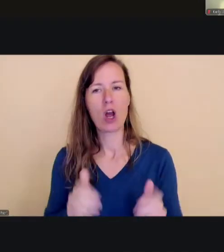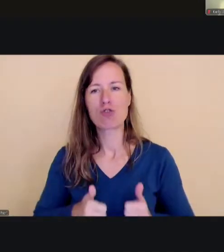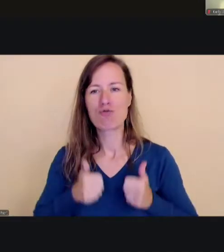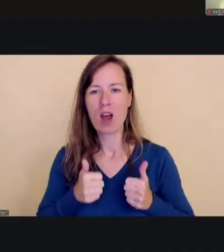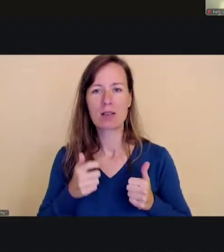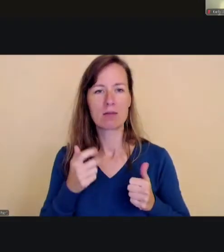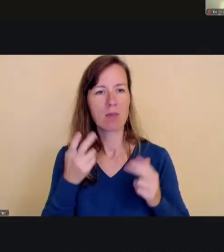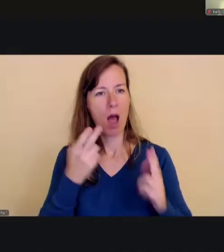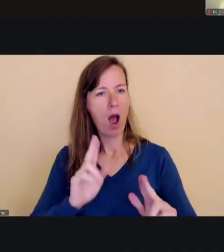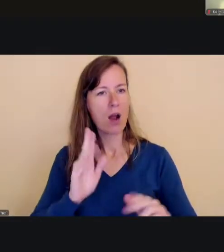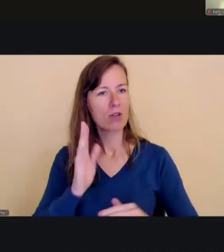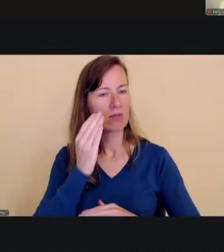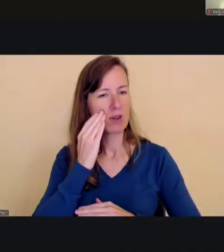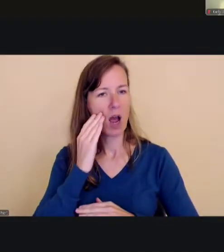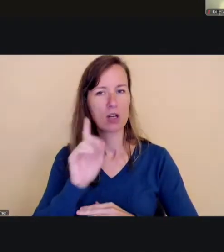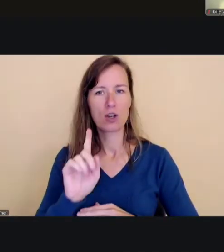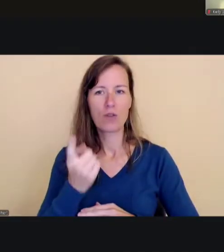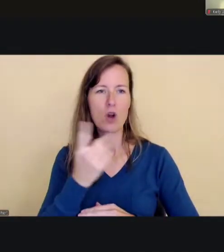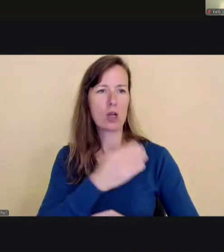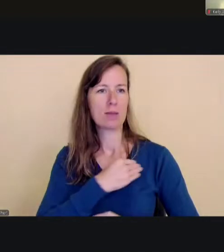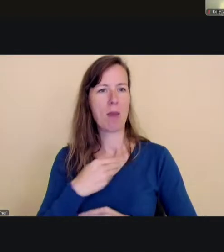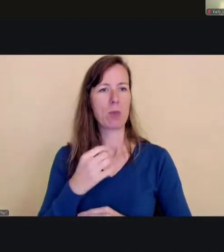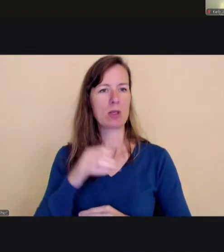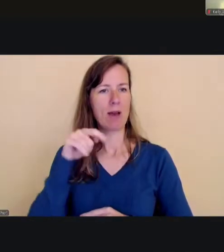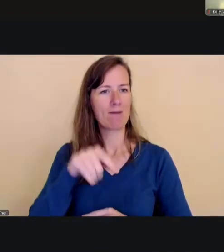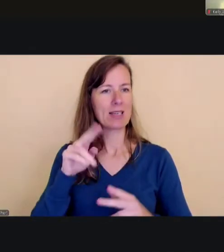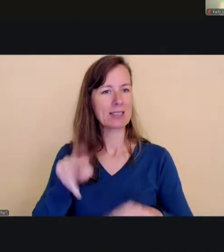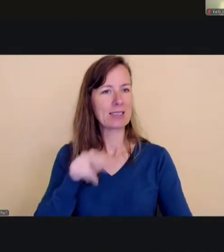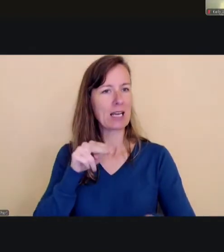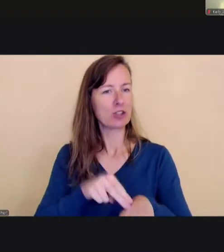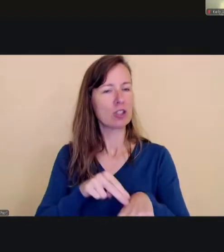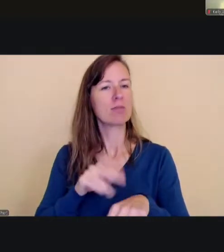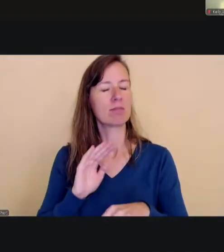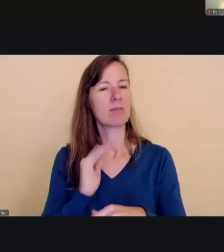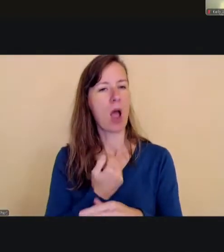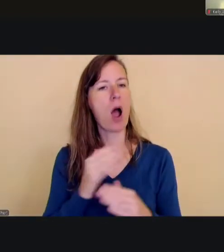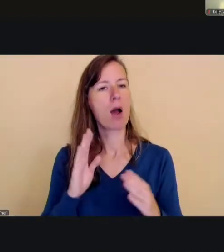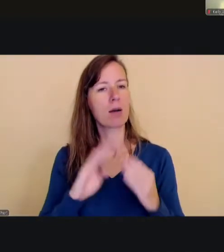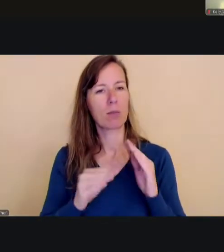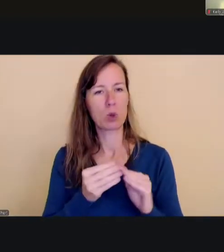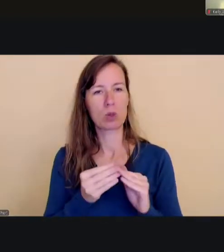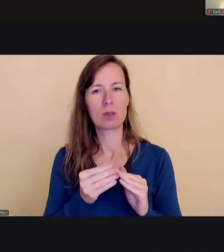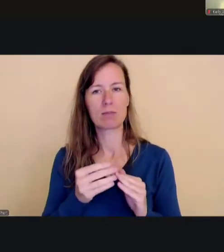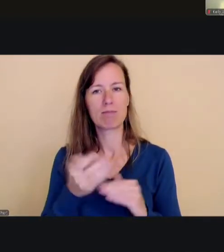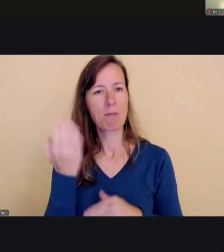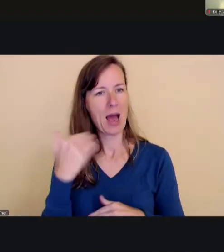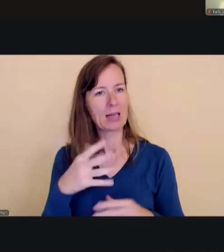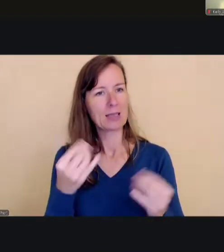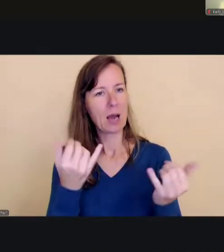members of our community, past and present, without whom the creation of this country would not have been possible.